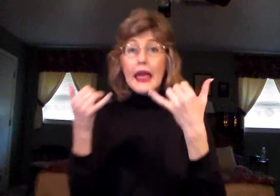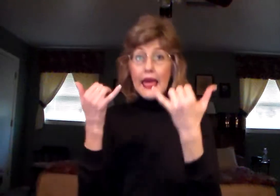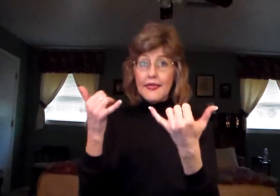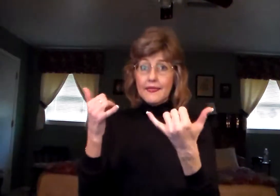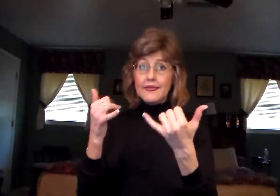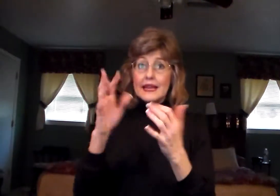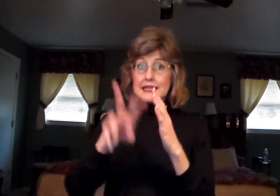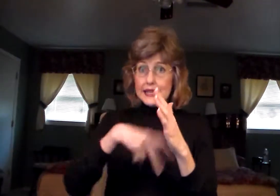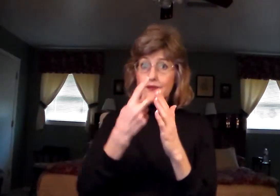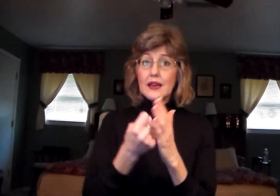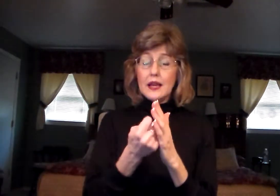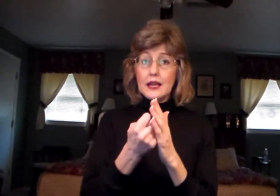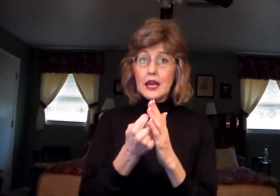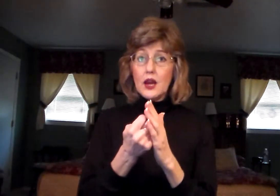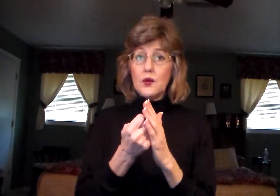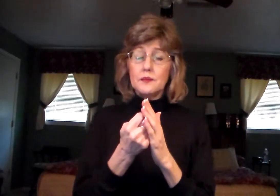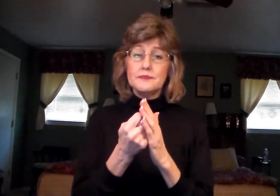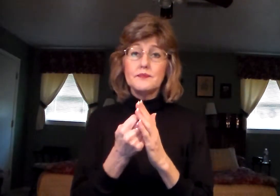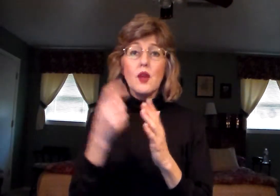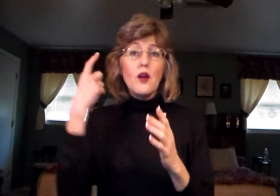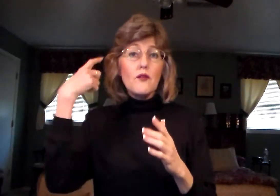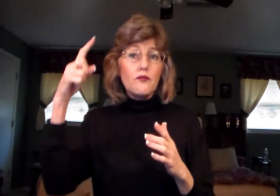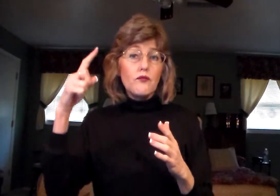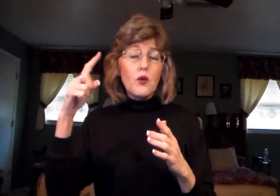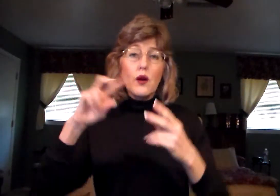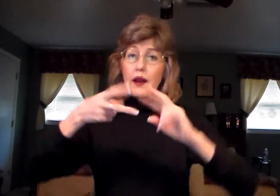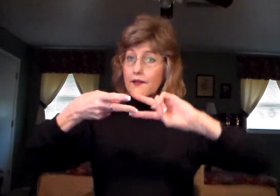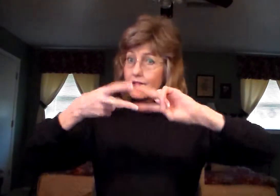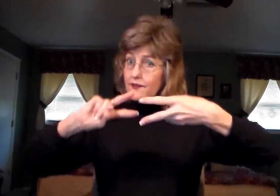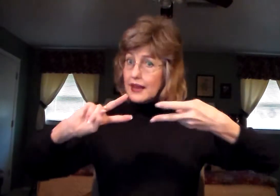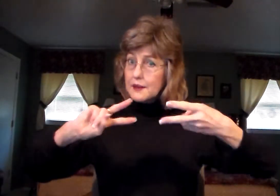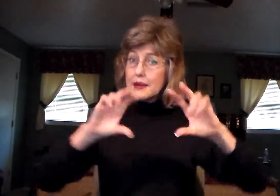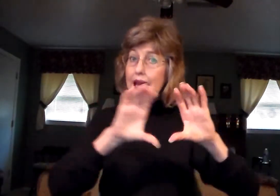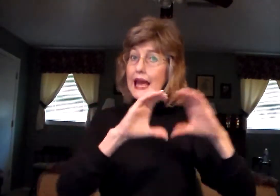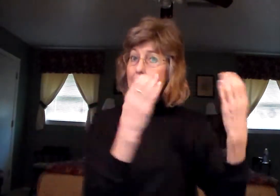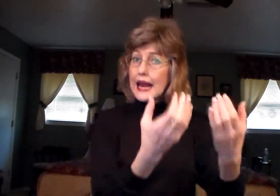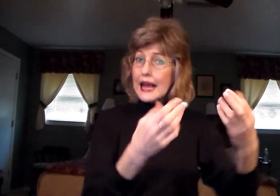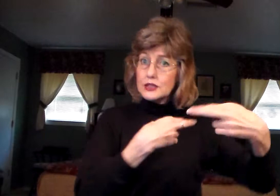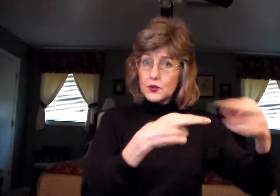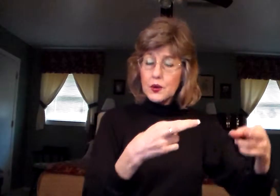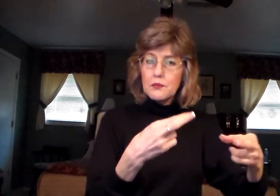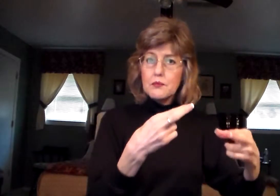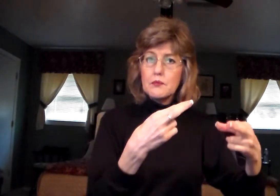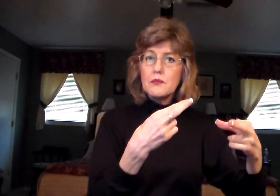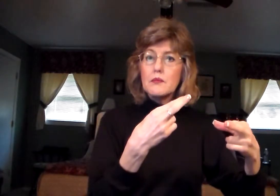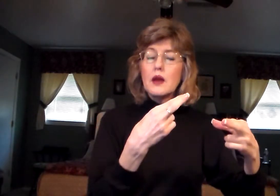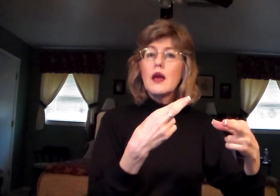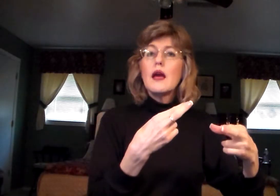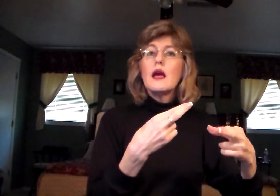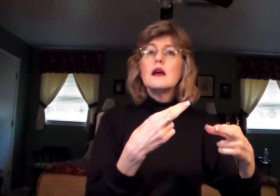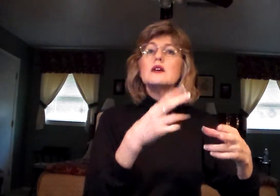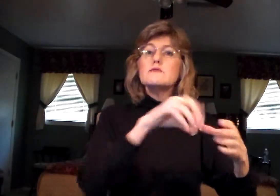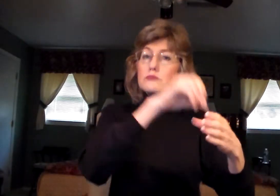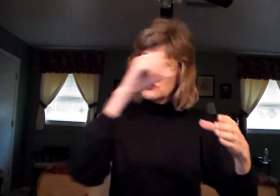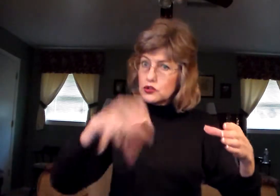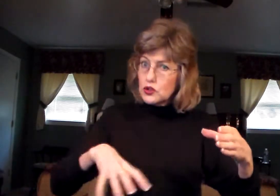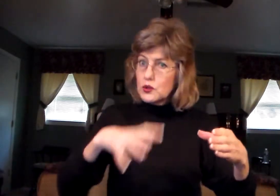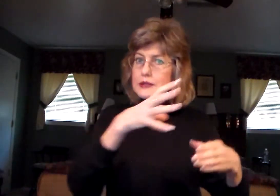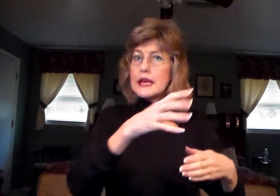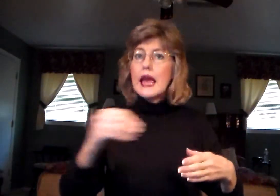video about the flipped classroom model for both my students and for my students' parents for this year's